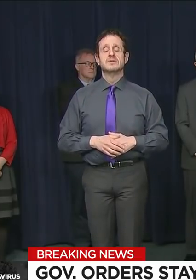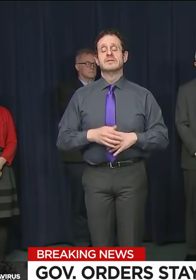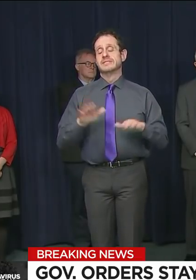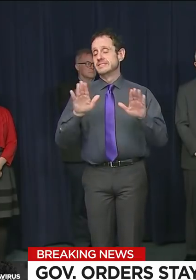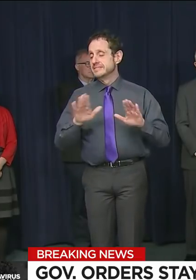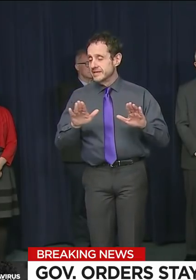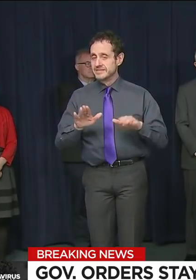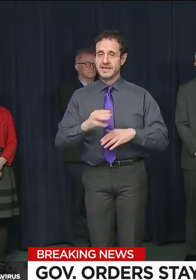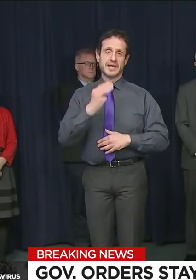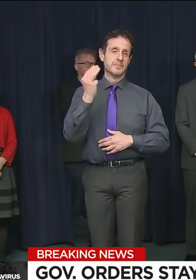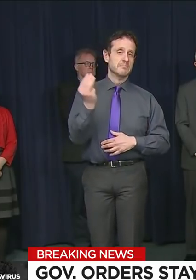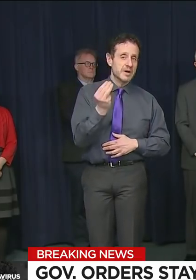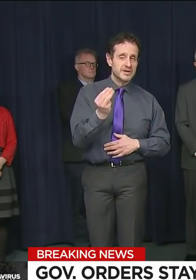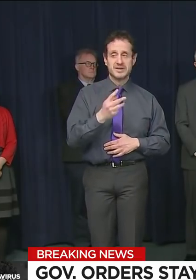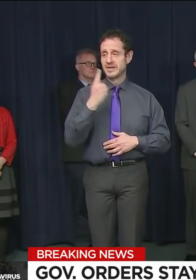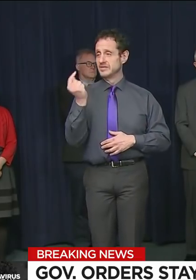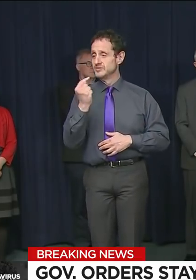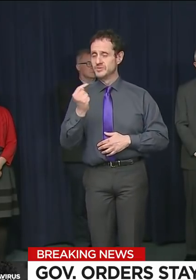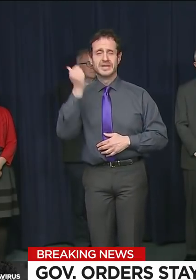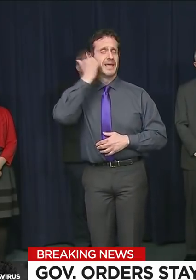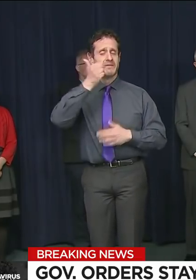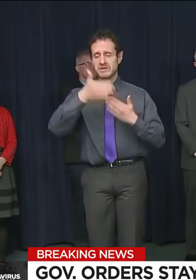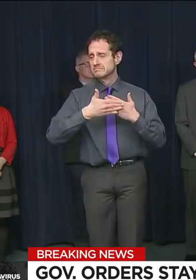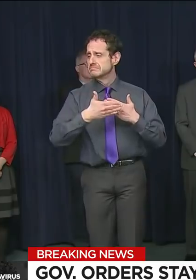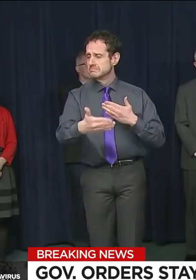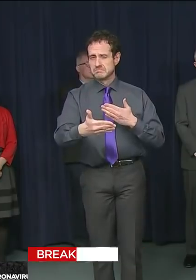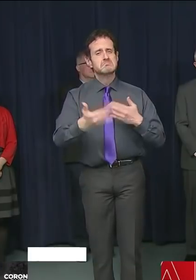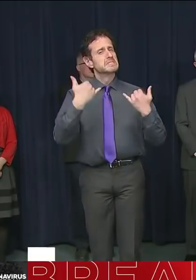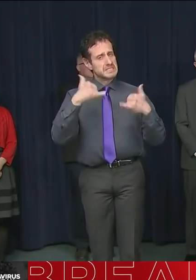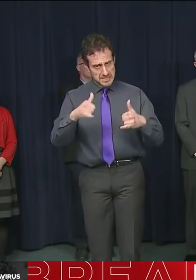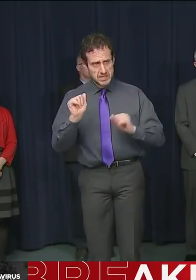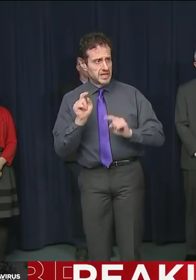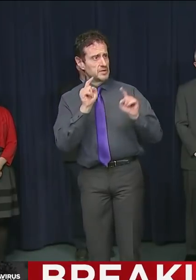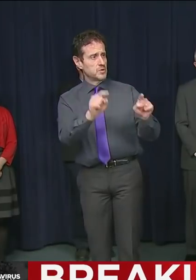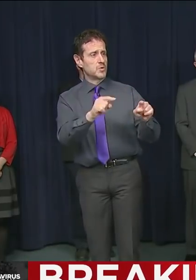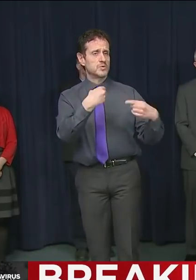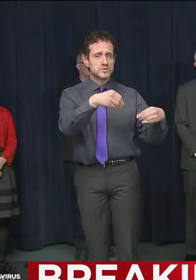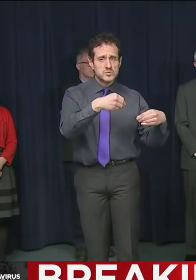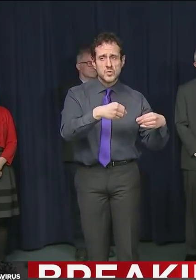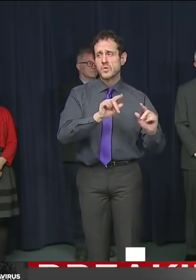every day thereafter, those will be available to you.